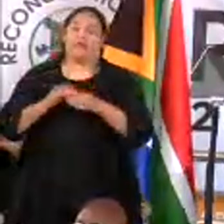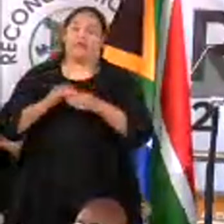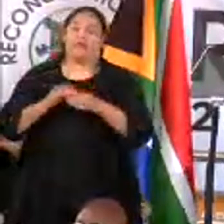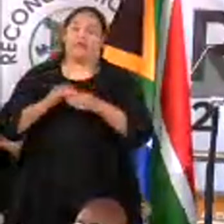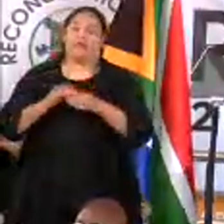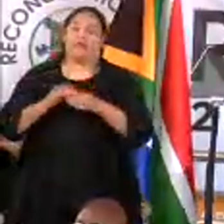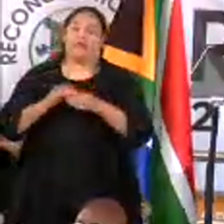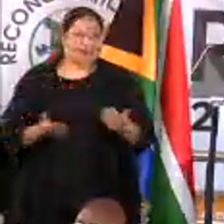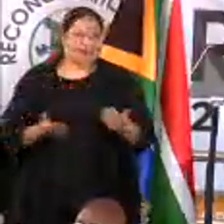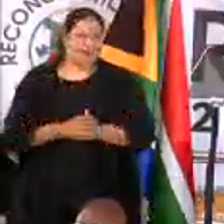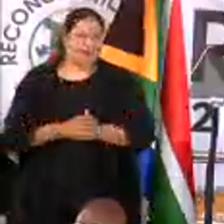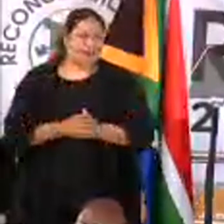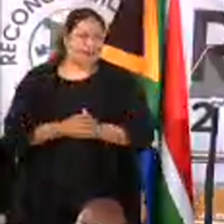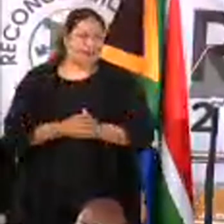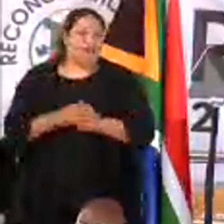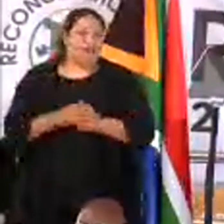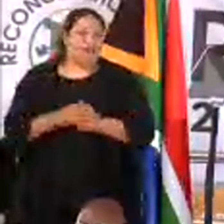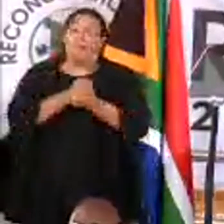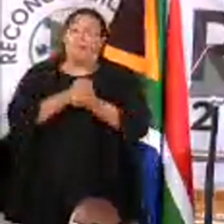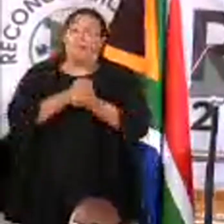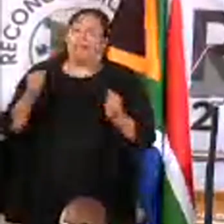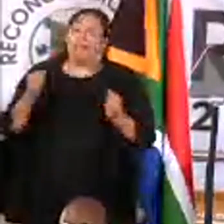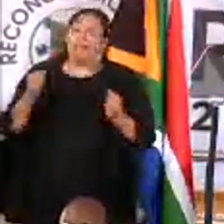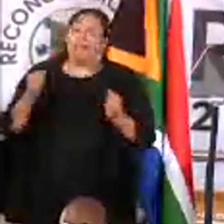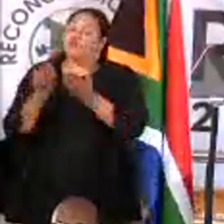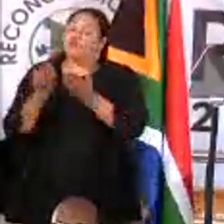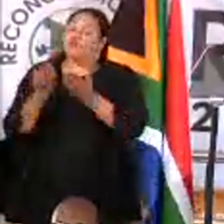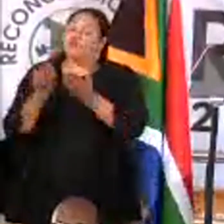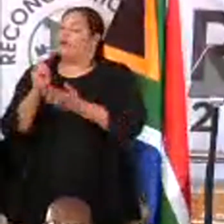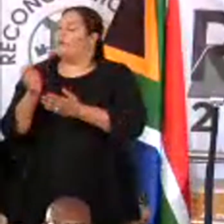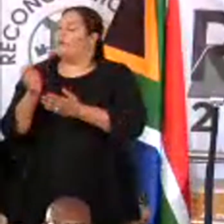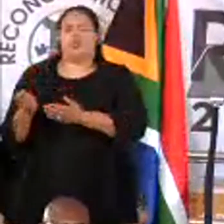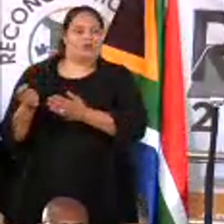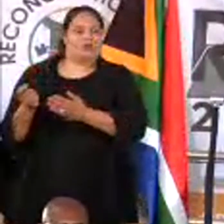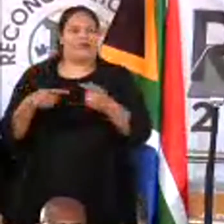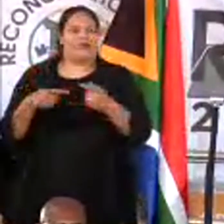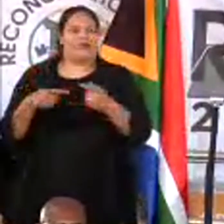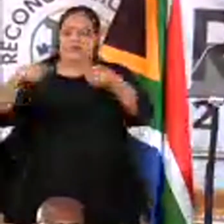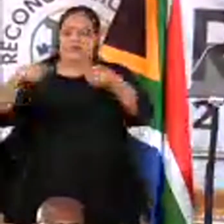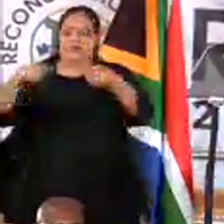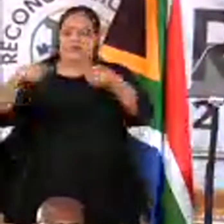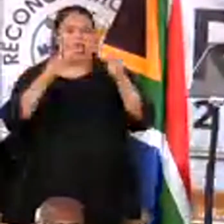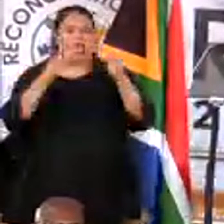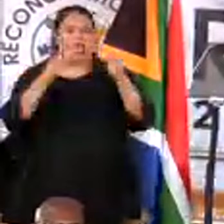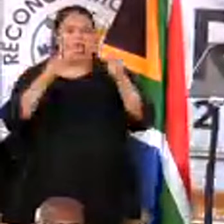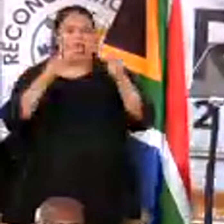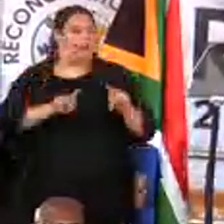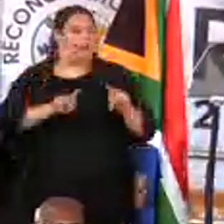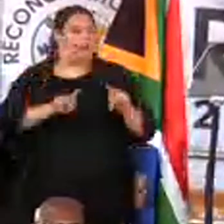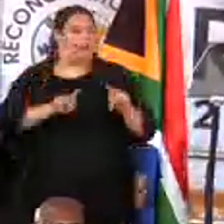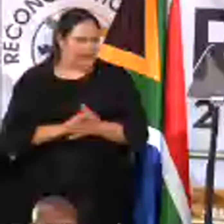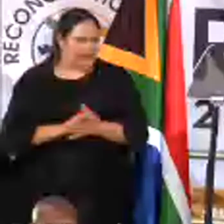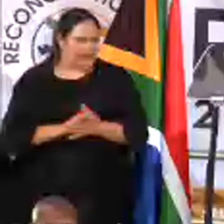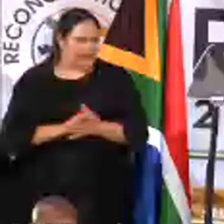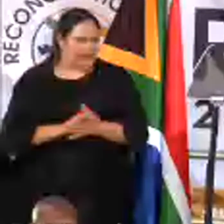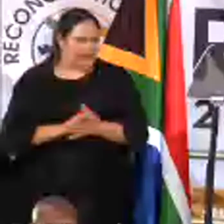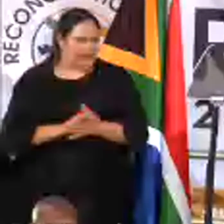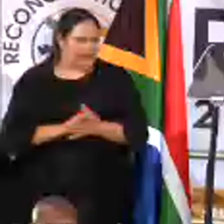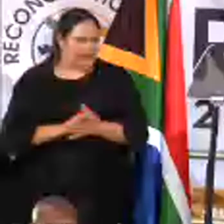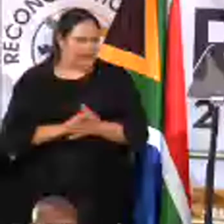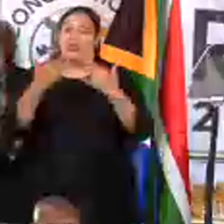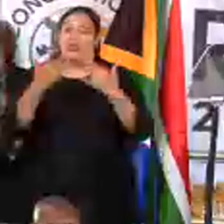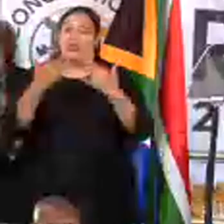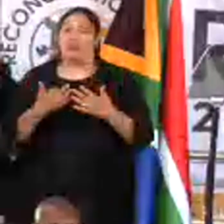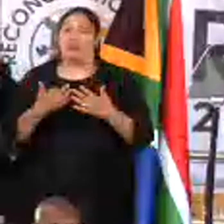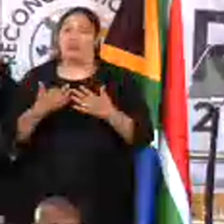services, free fee schools, subsidized housing opportunities, and